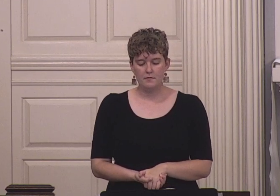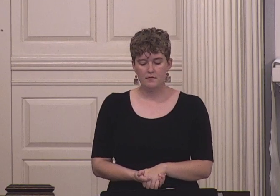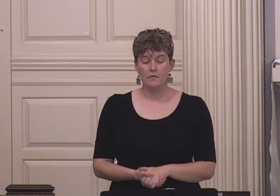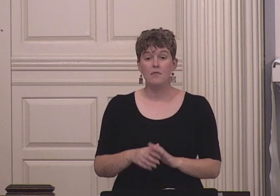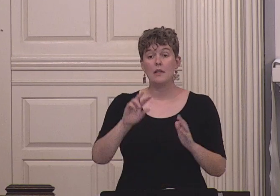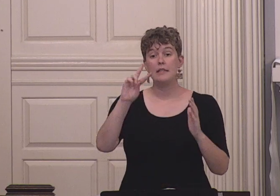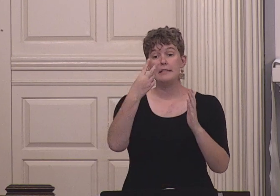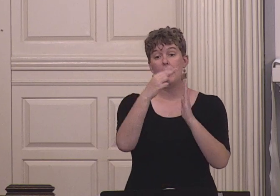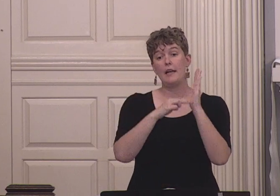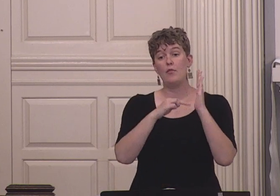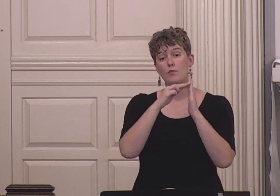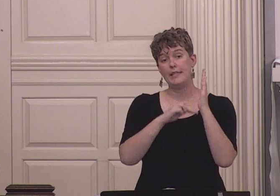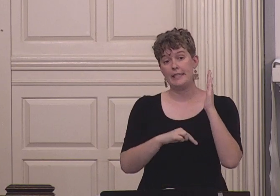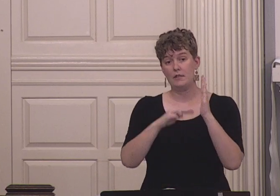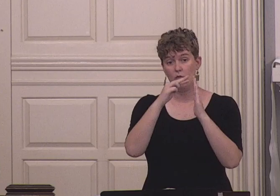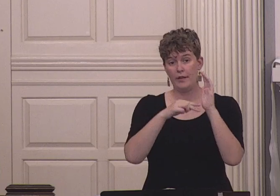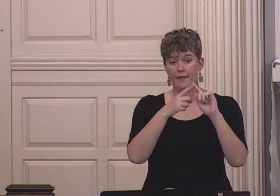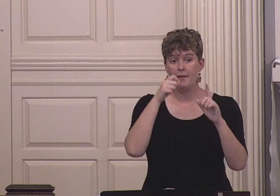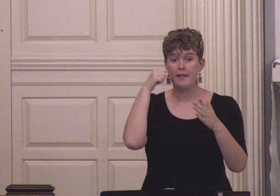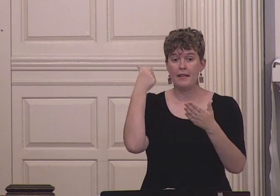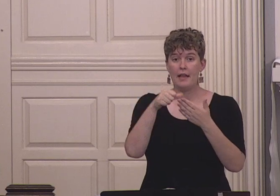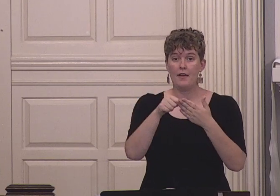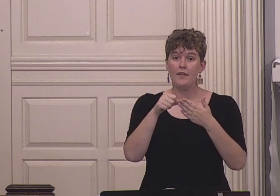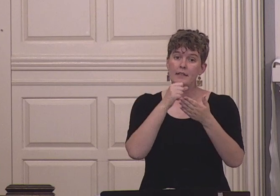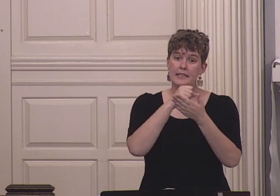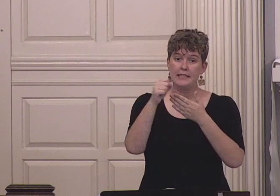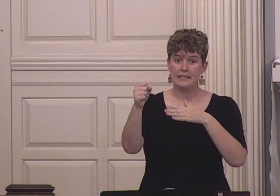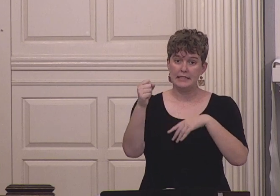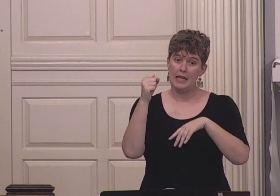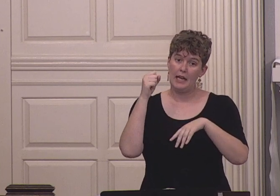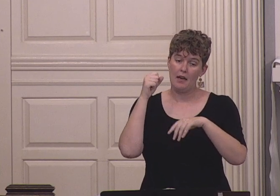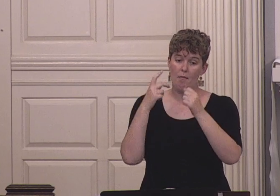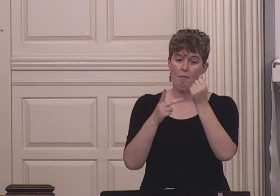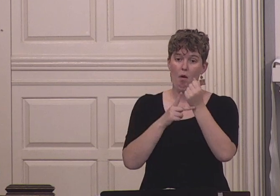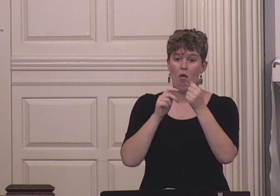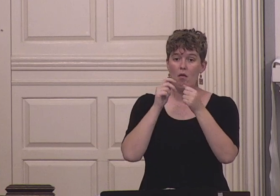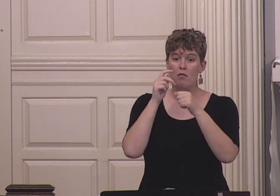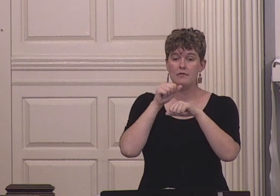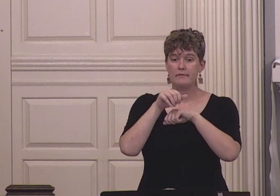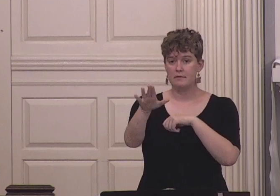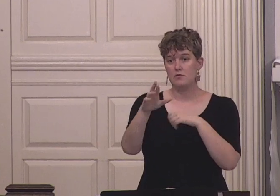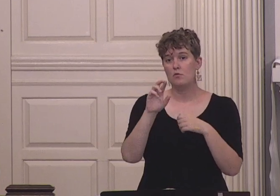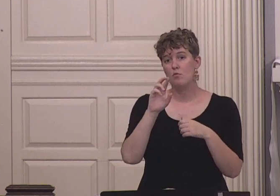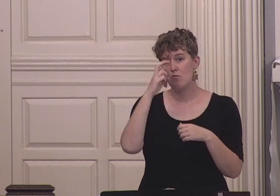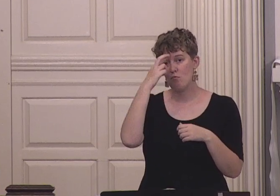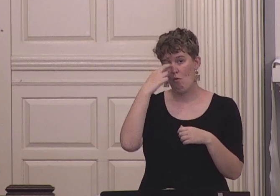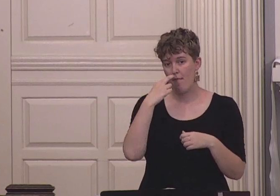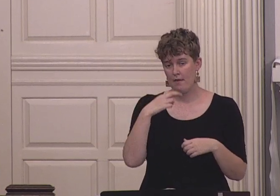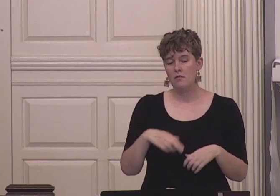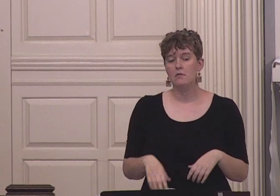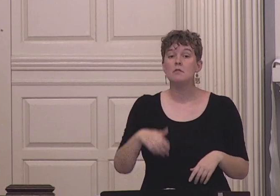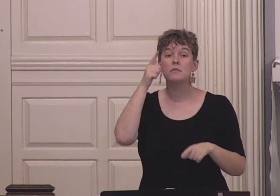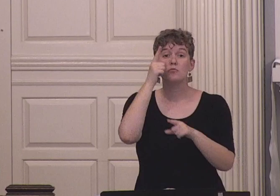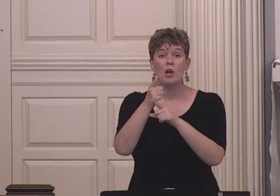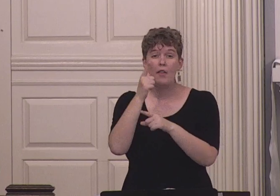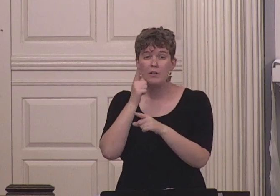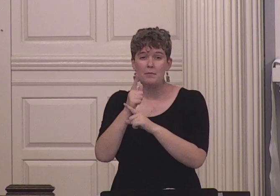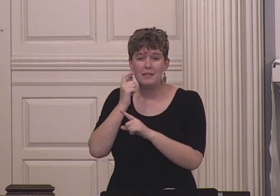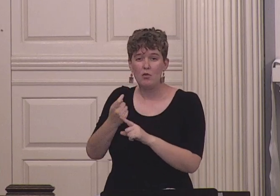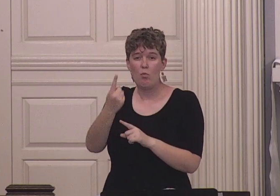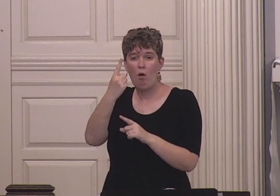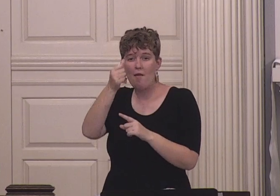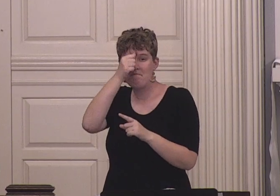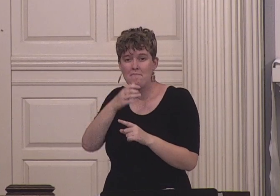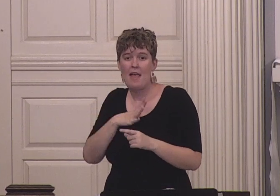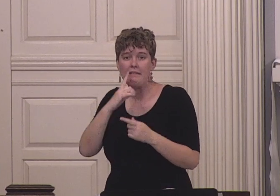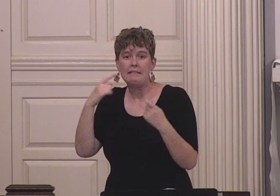The second reading is a reading from the letter of St. Paul to the Romans. Brothers and sisters, through one man sin entered the